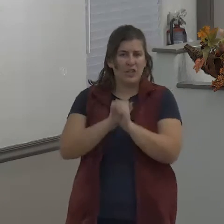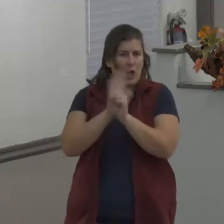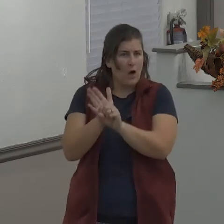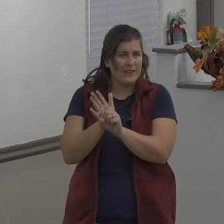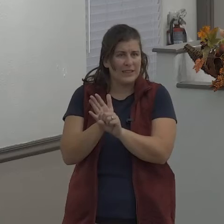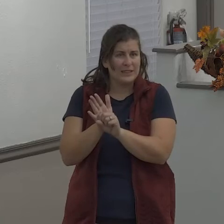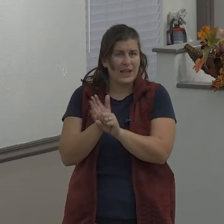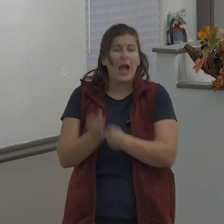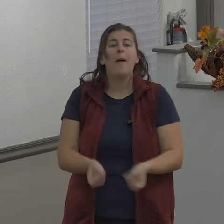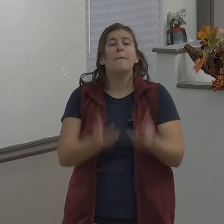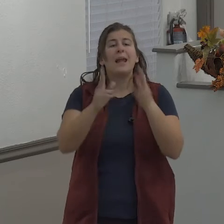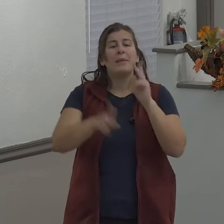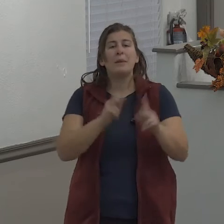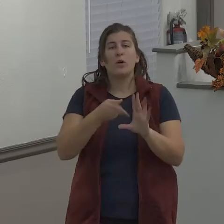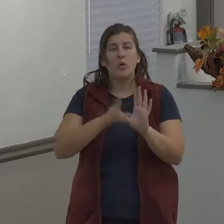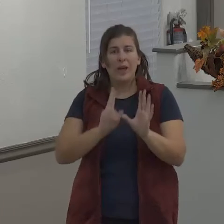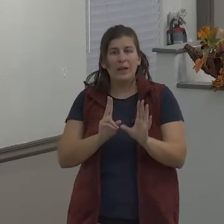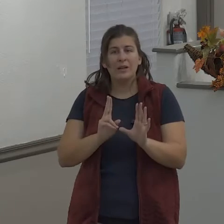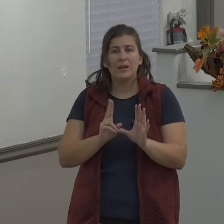over COVID?